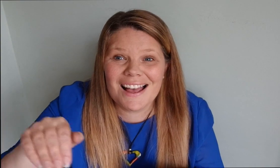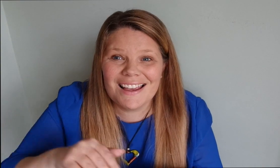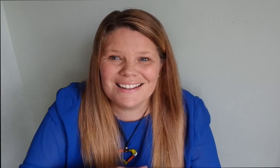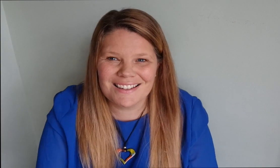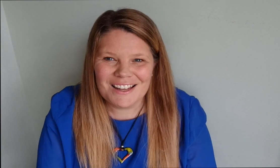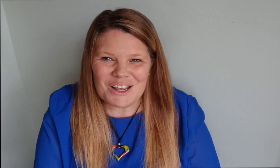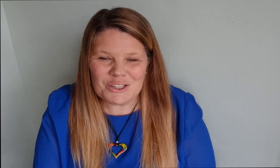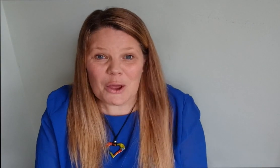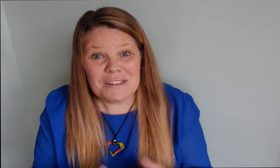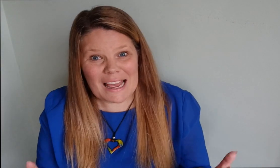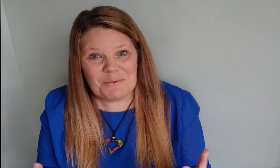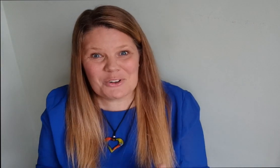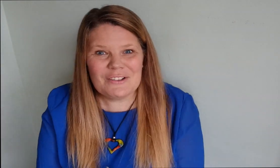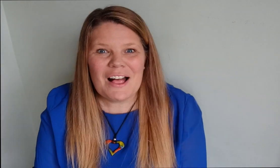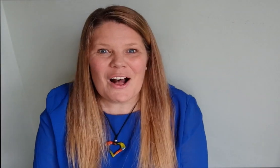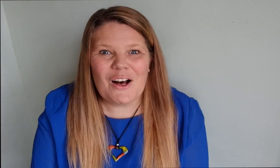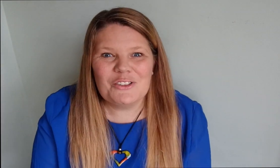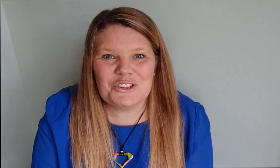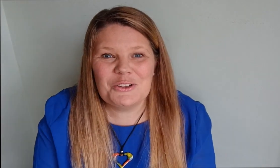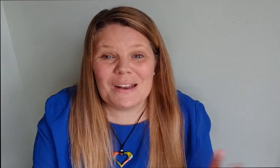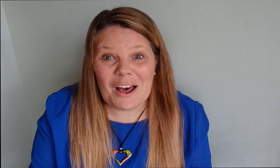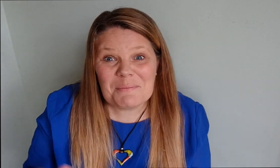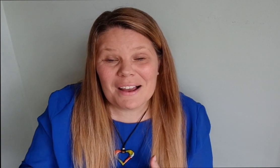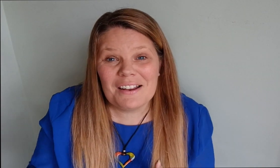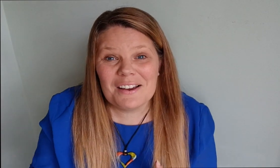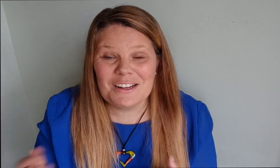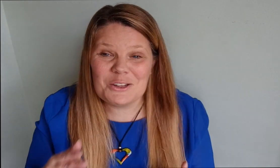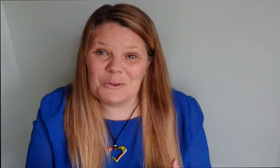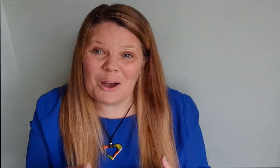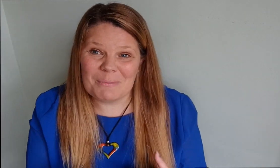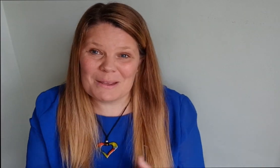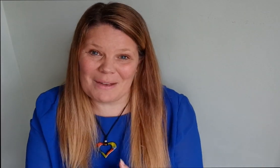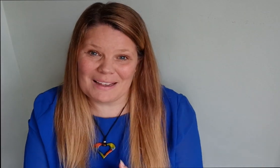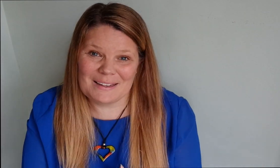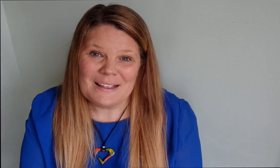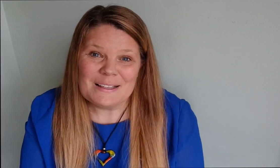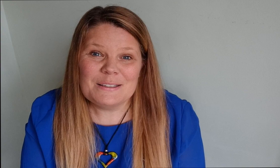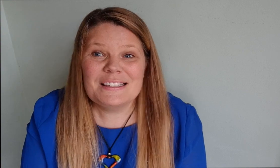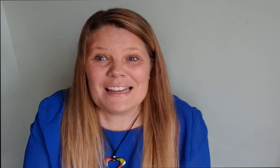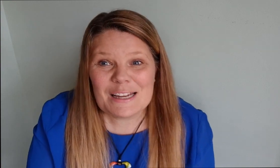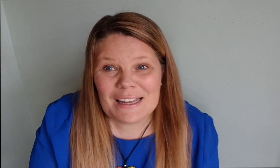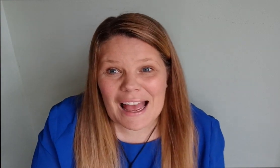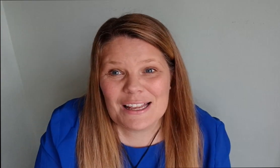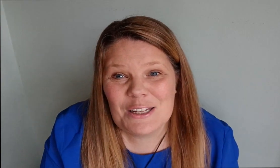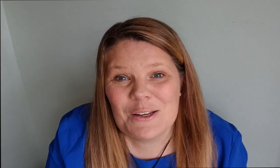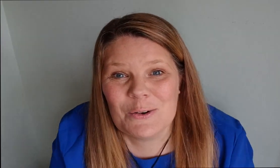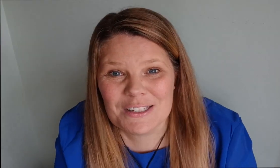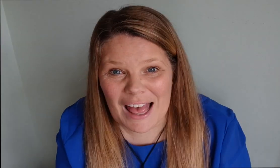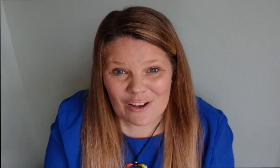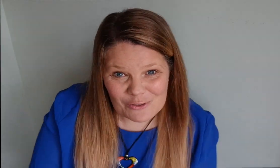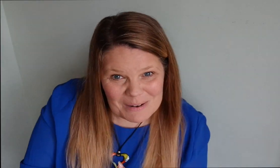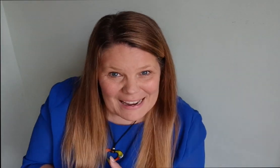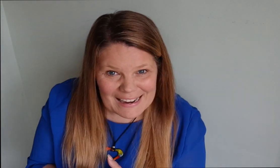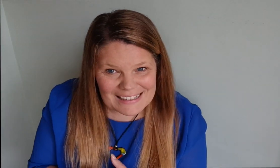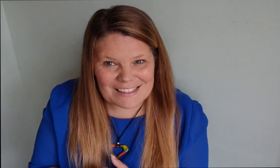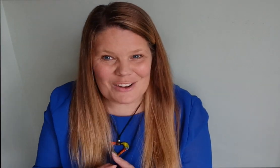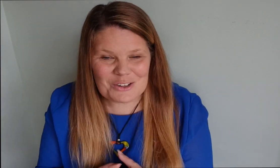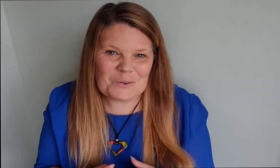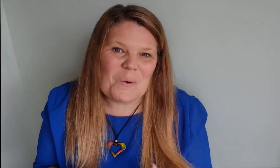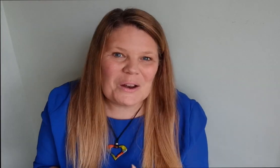outside. So same drill. I'll just do it line by line and you copy it back. Sing to yourself, please. Don't just watch